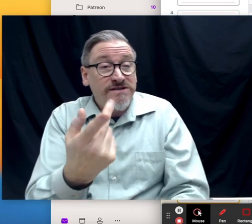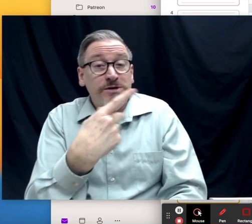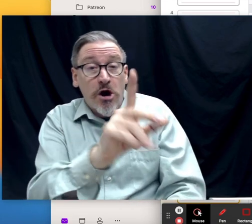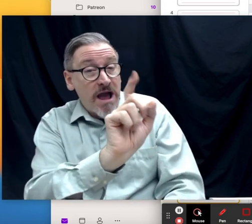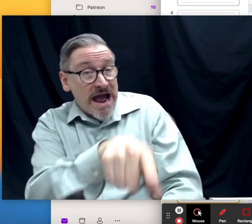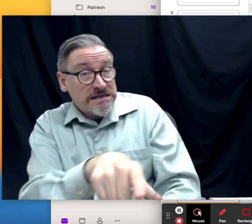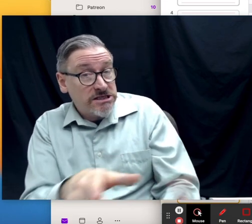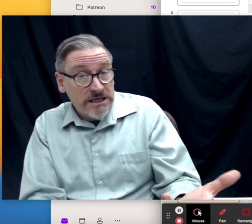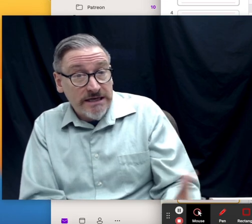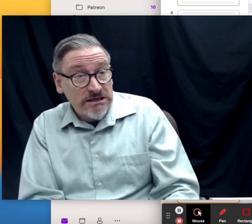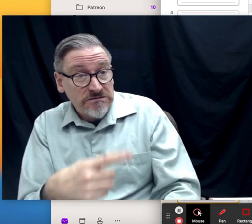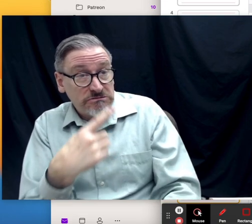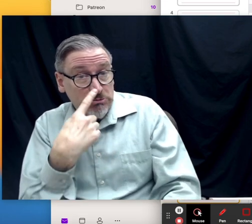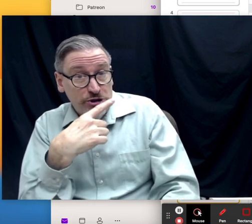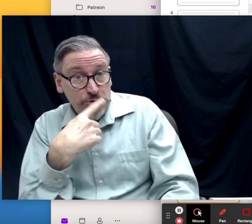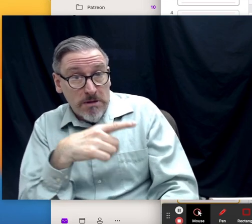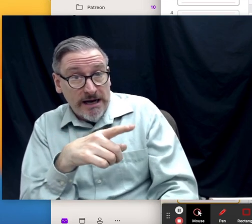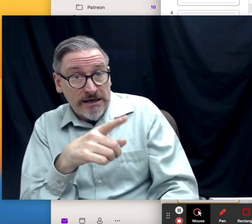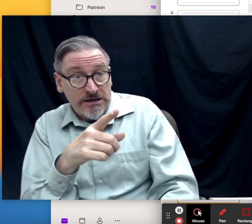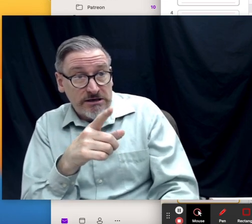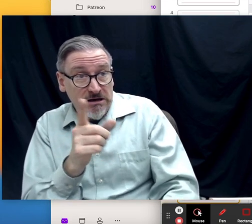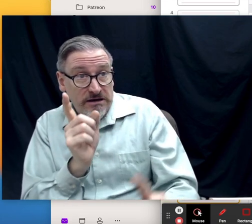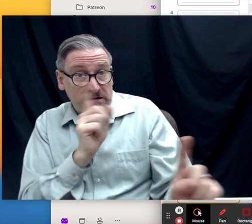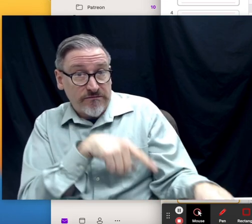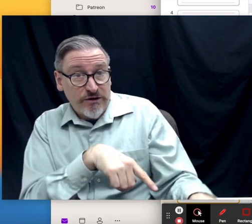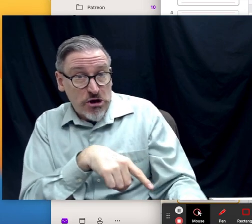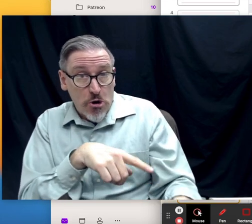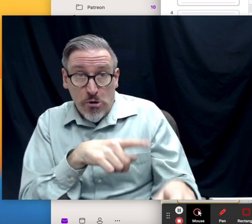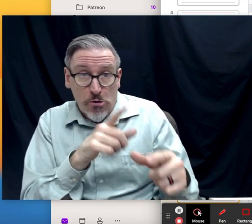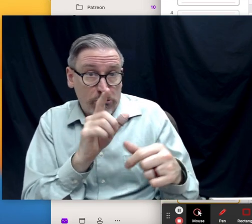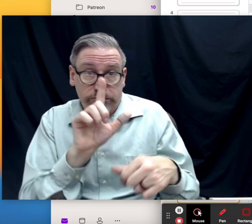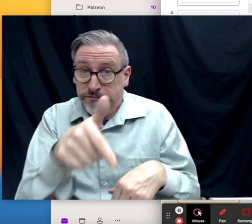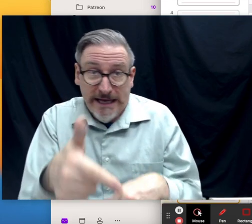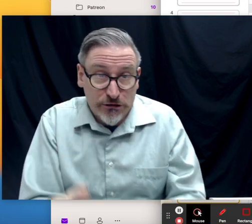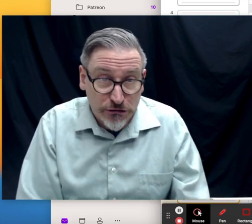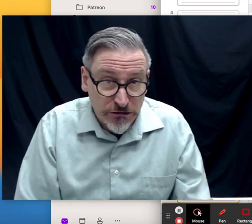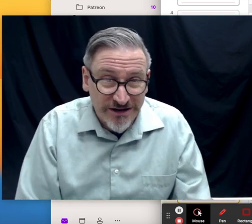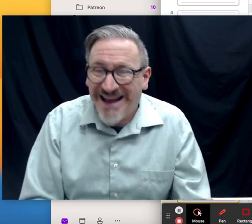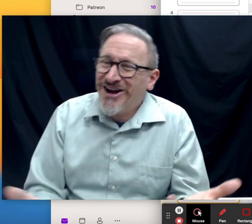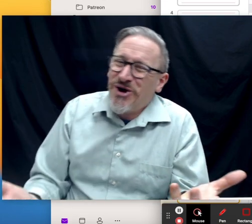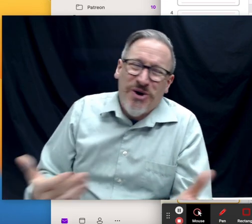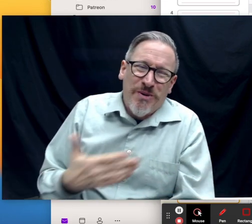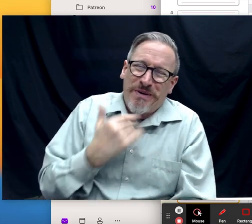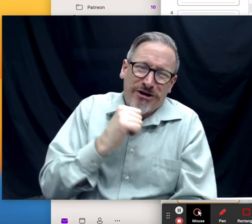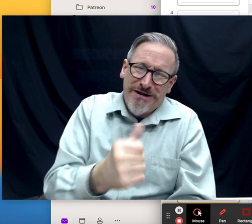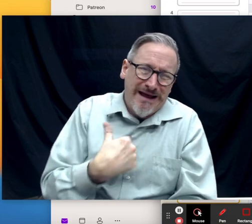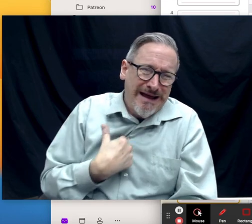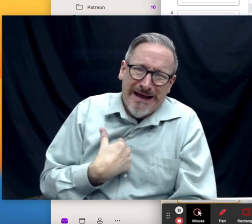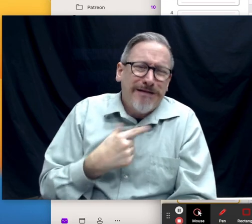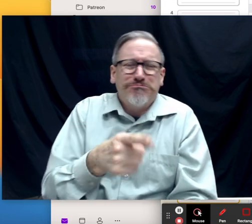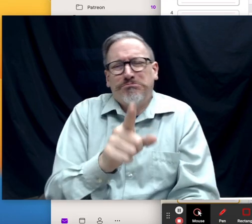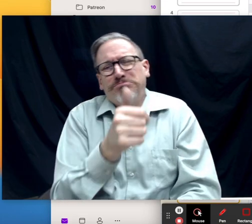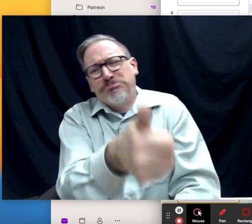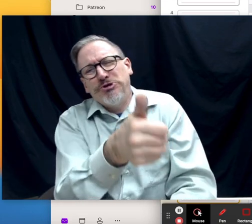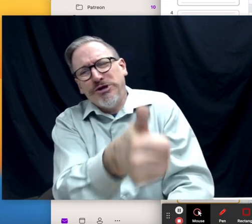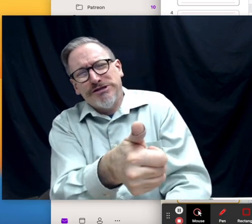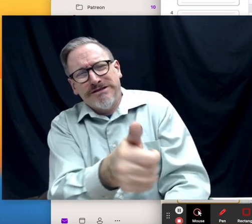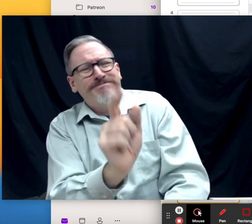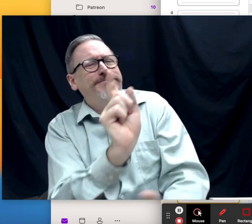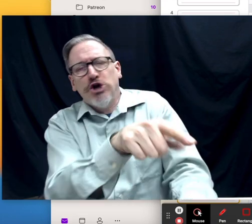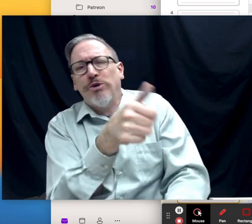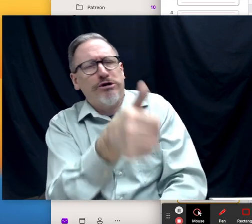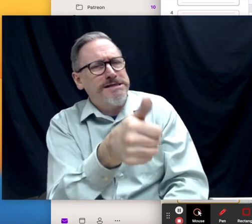If someone asks, like, would you mind if we go later? You're like, oh, do